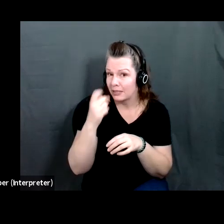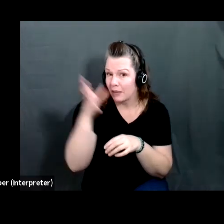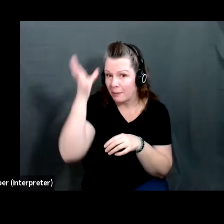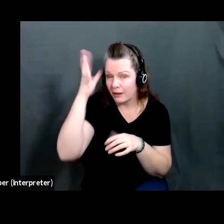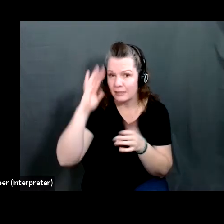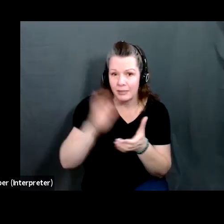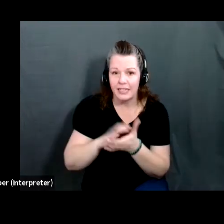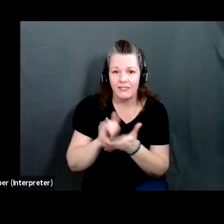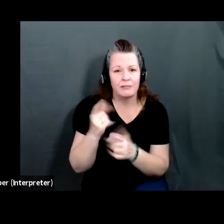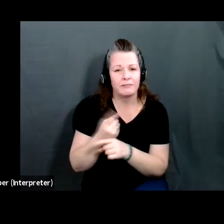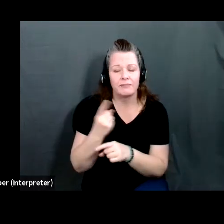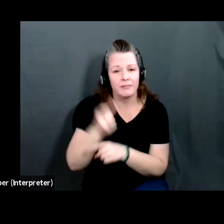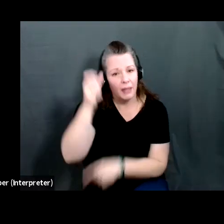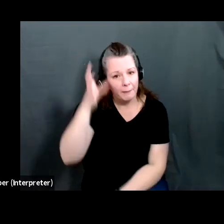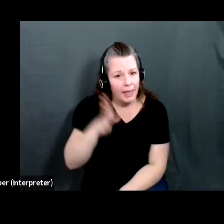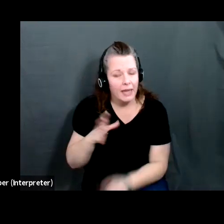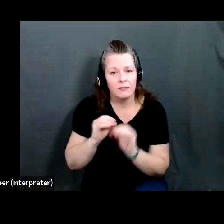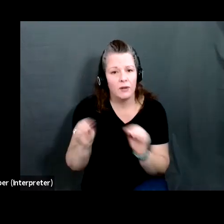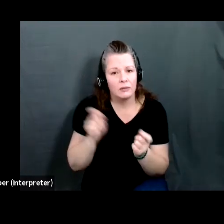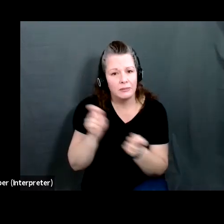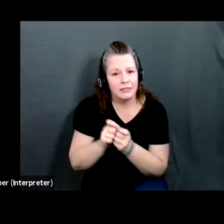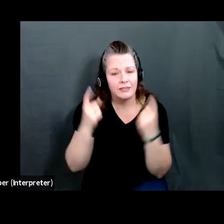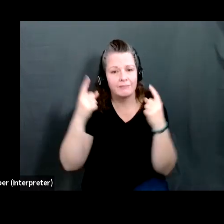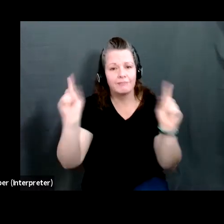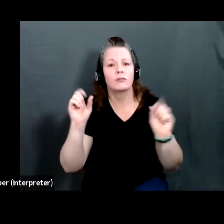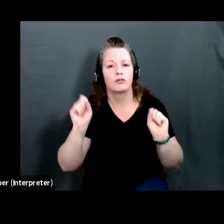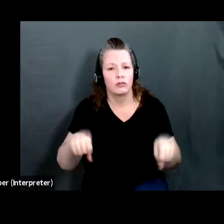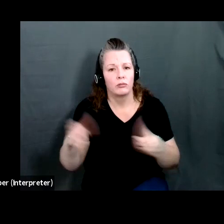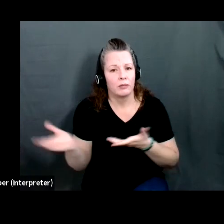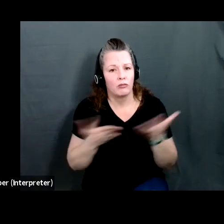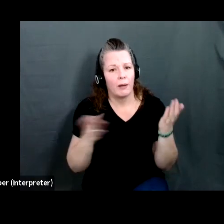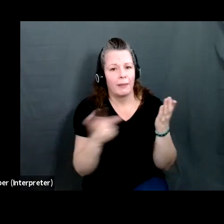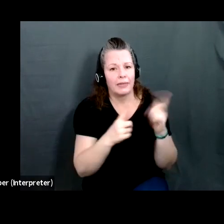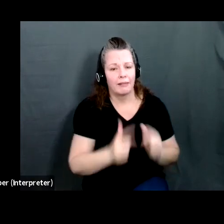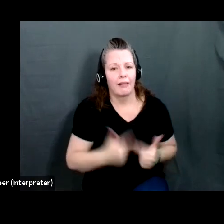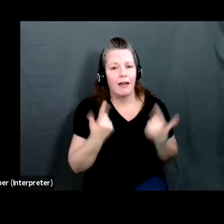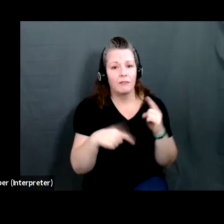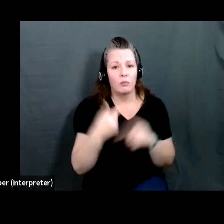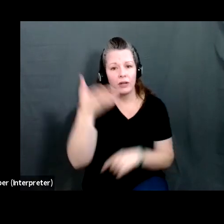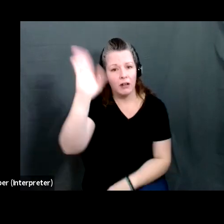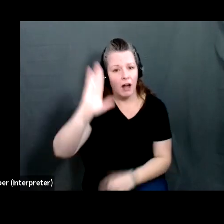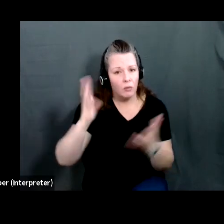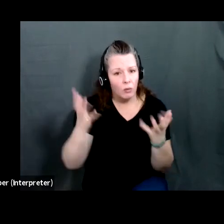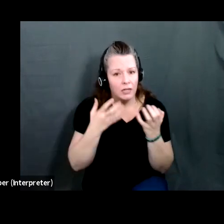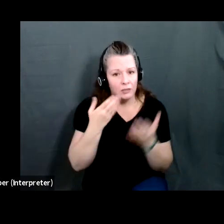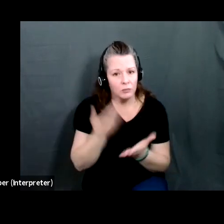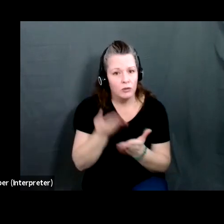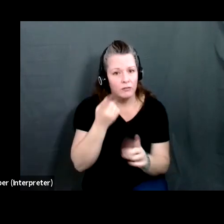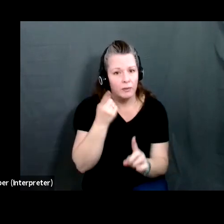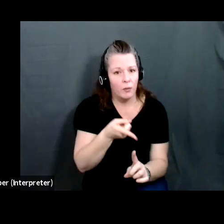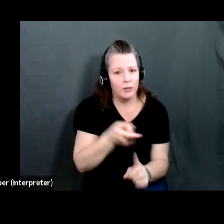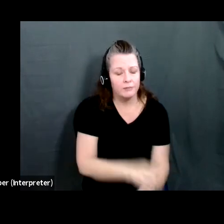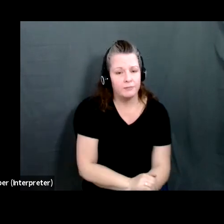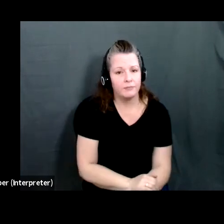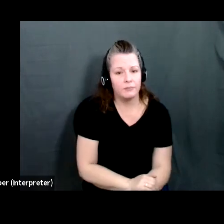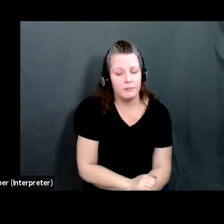no particular feat or achievement could be brought back to life when God wanted to prove a point.